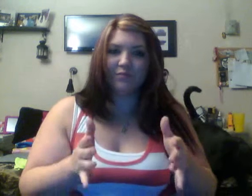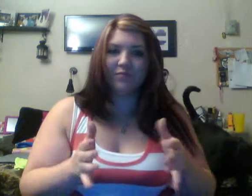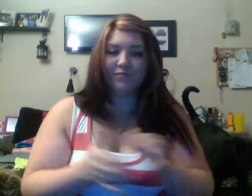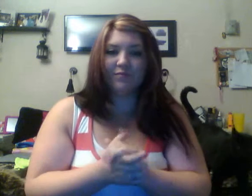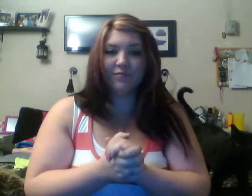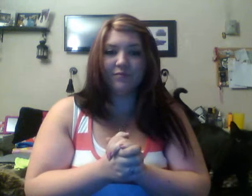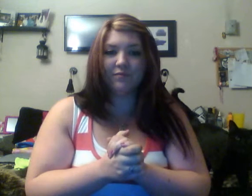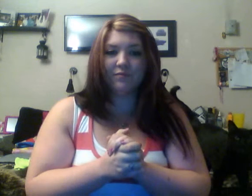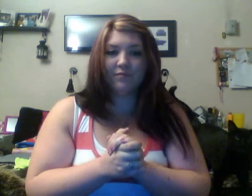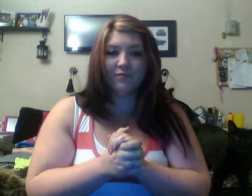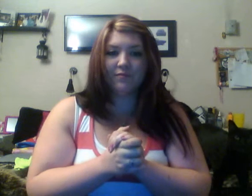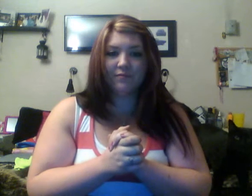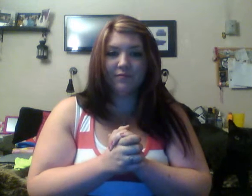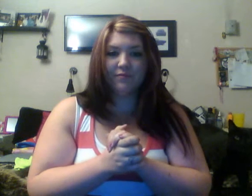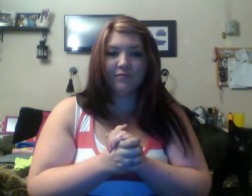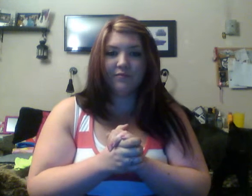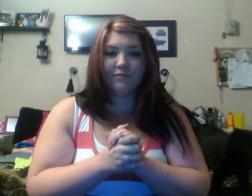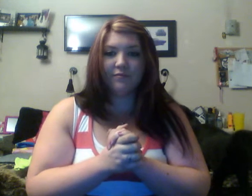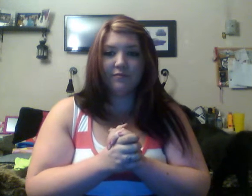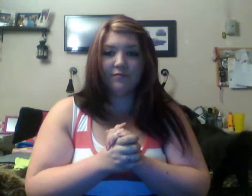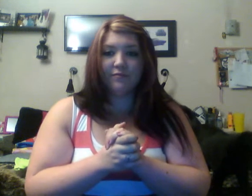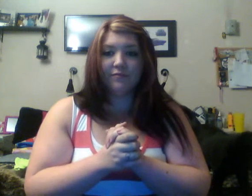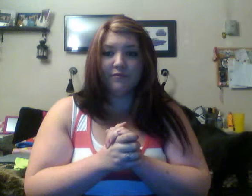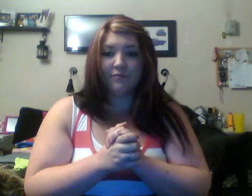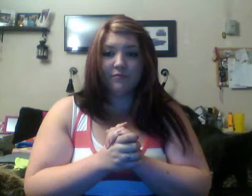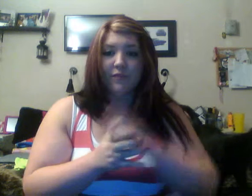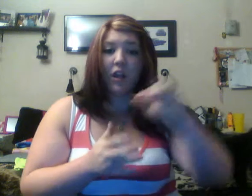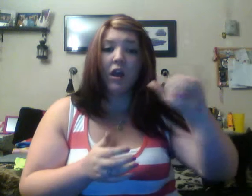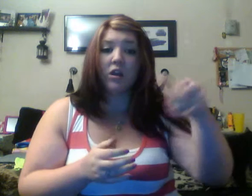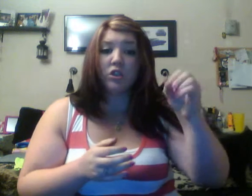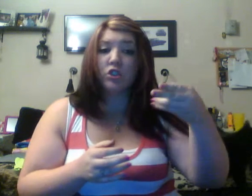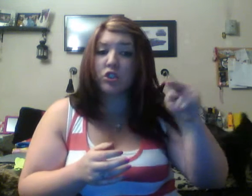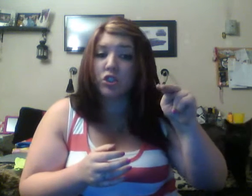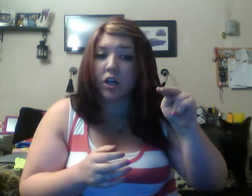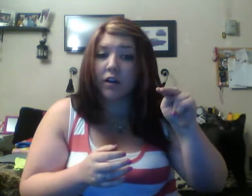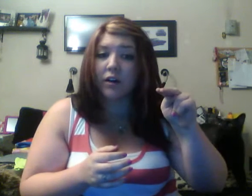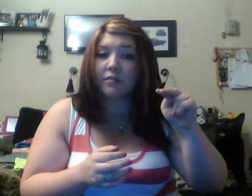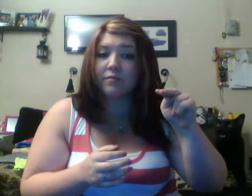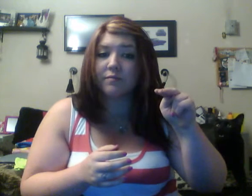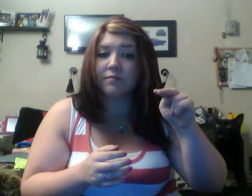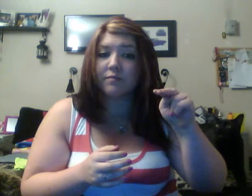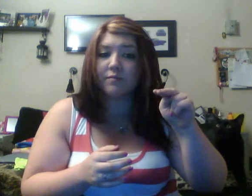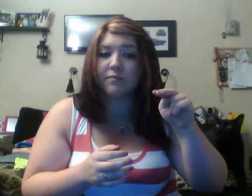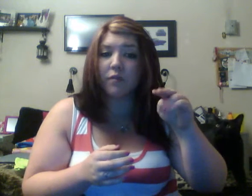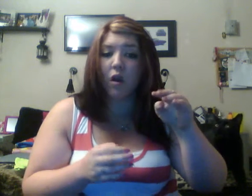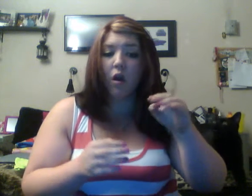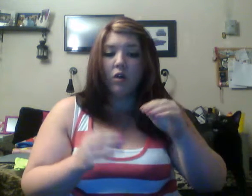who made the English tongue respectable. John was moving up the